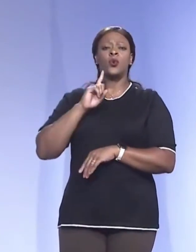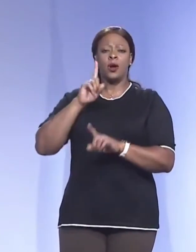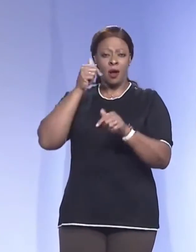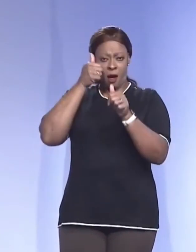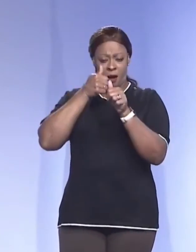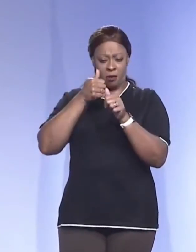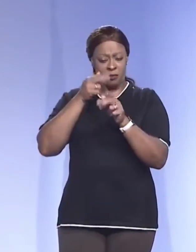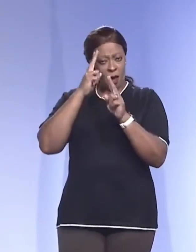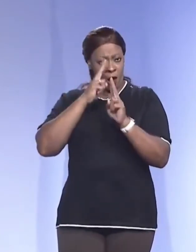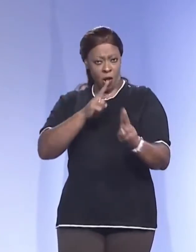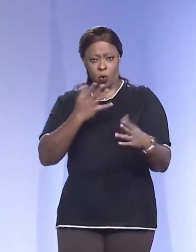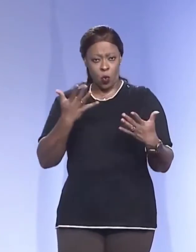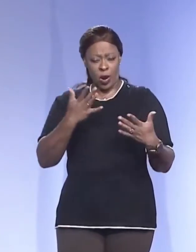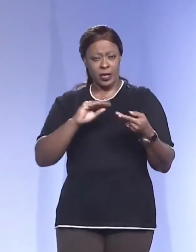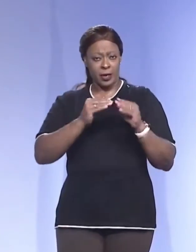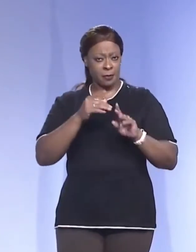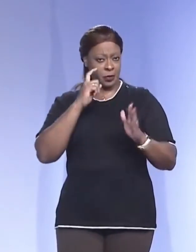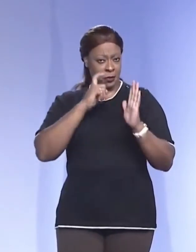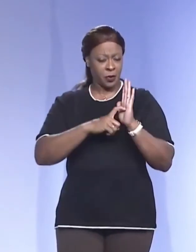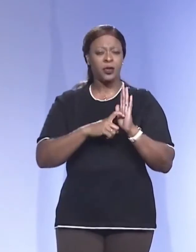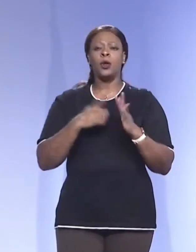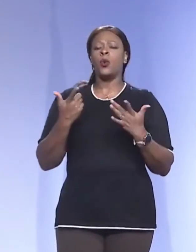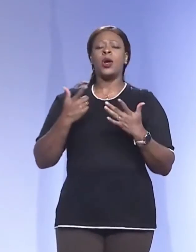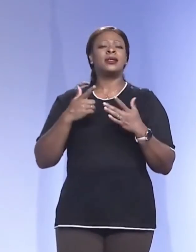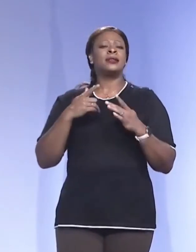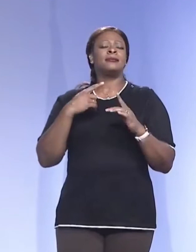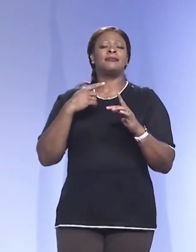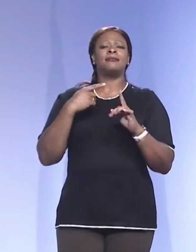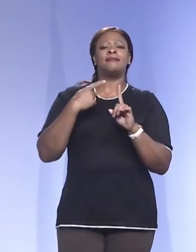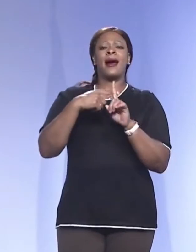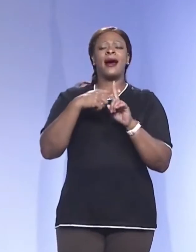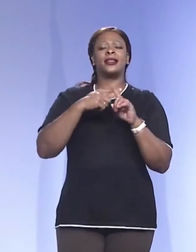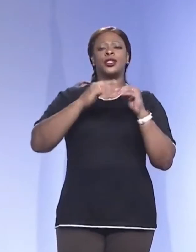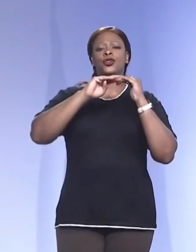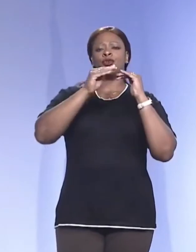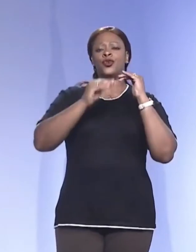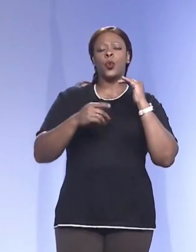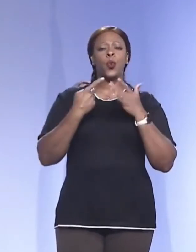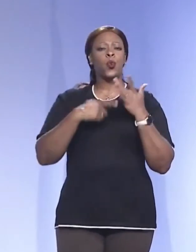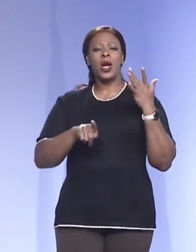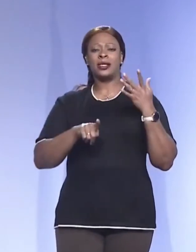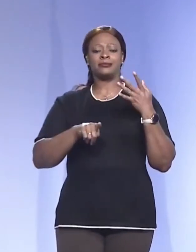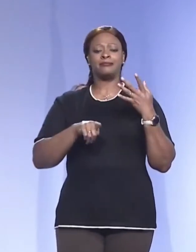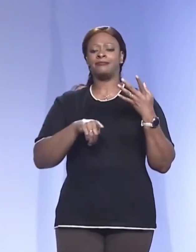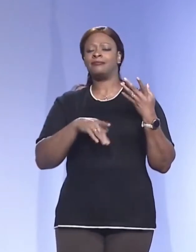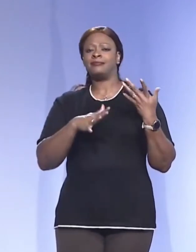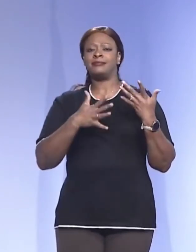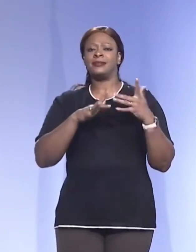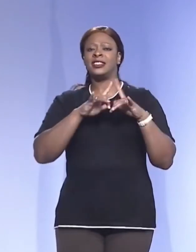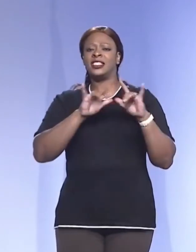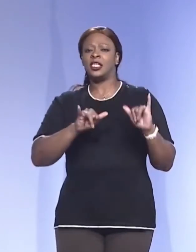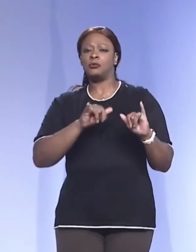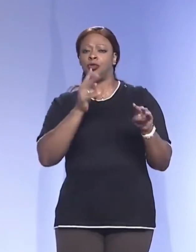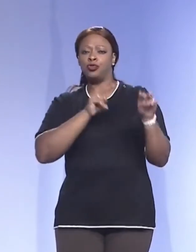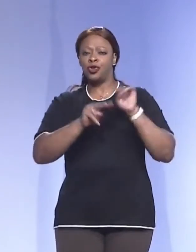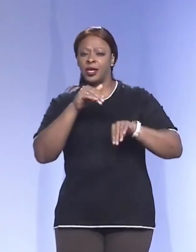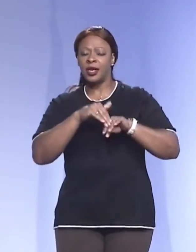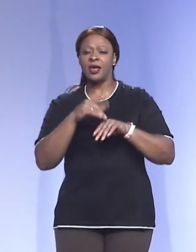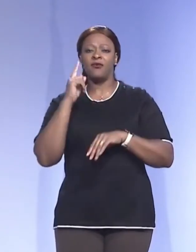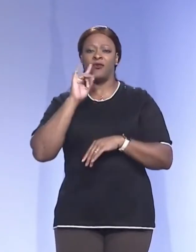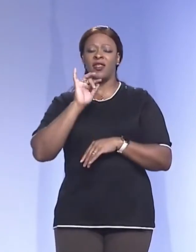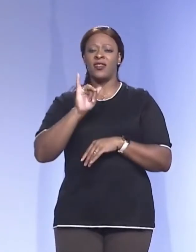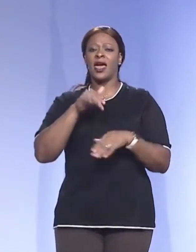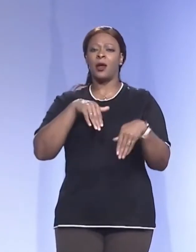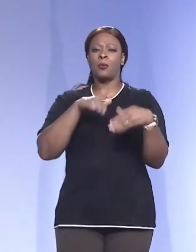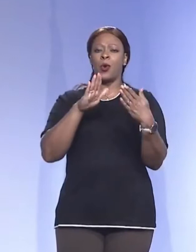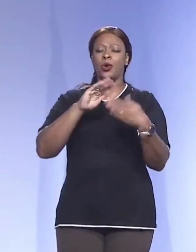does positive trends look like? What specific health metrics have to be improving for that hybrid approach you talked